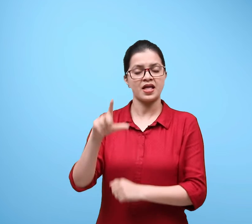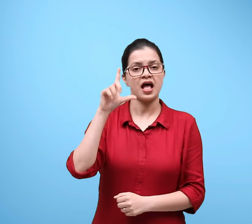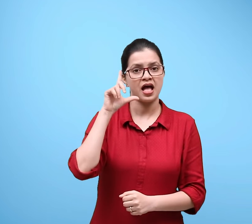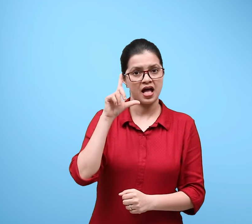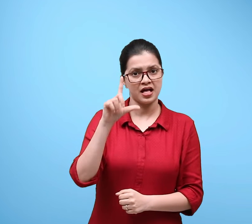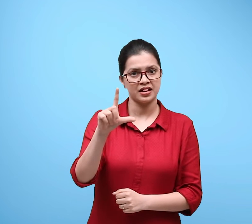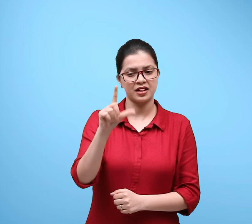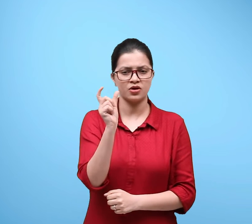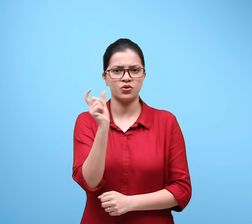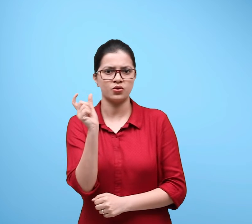luster,